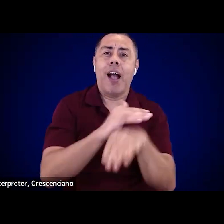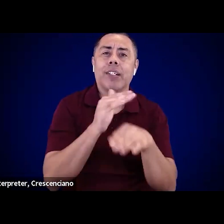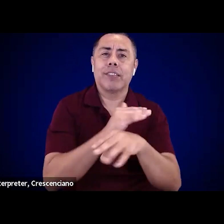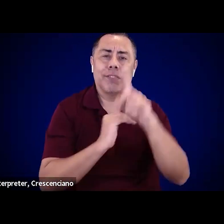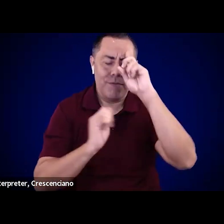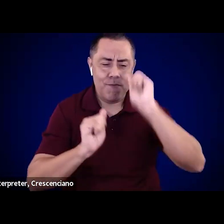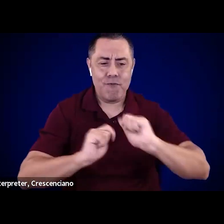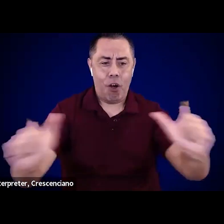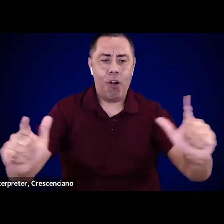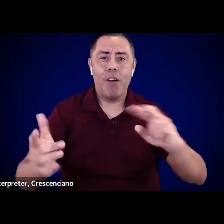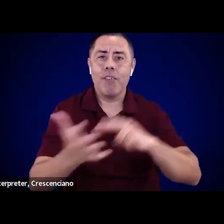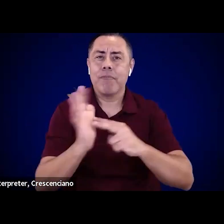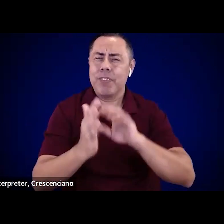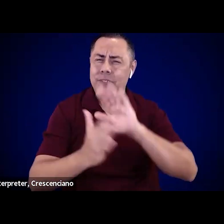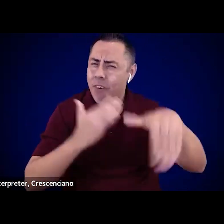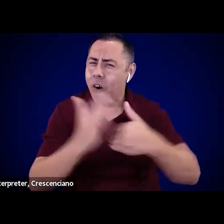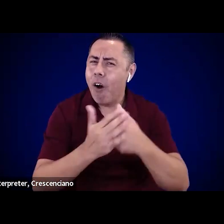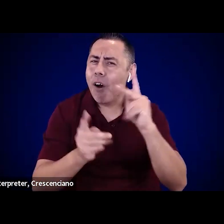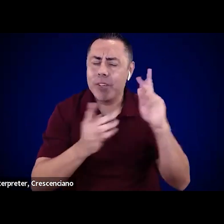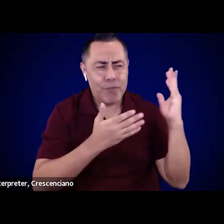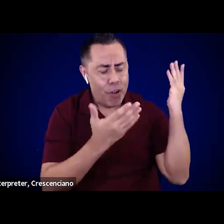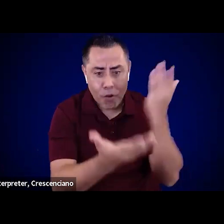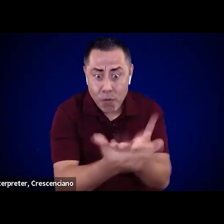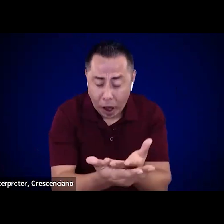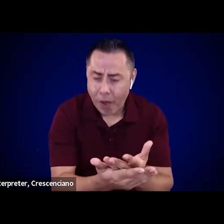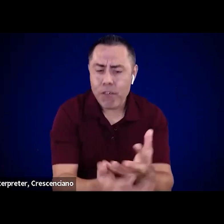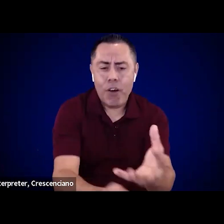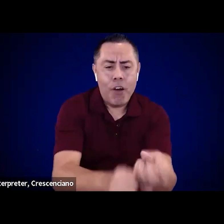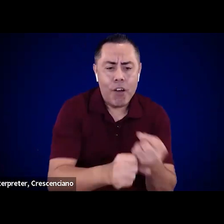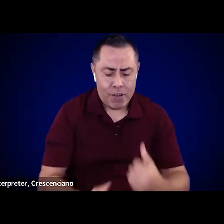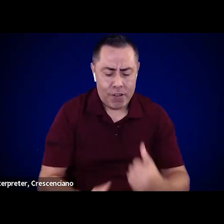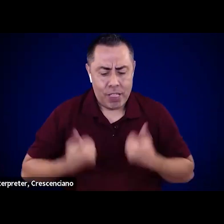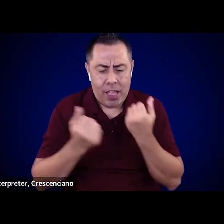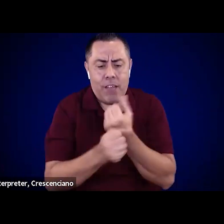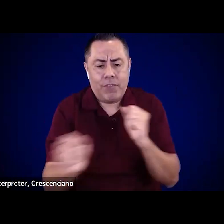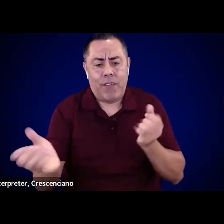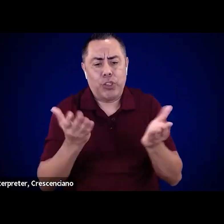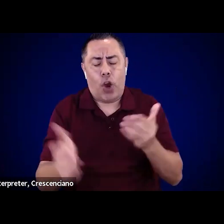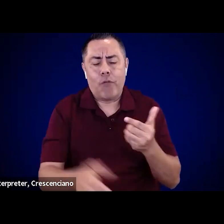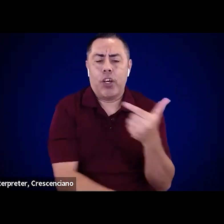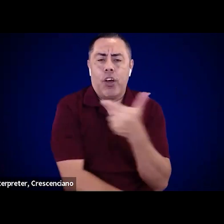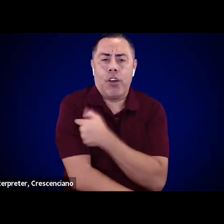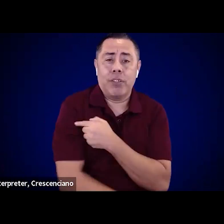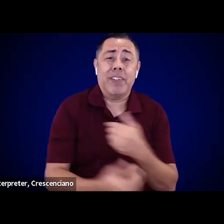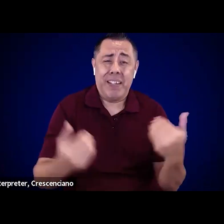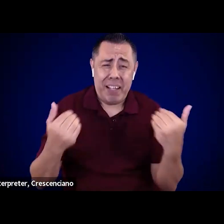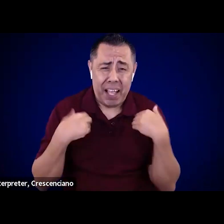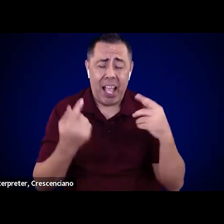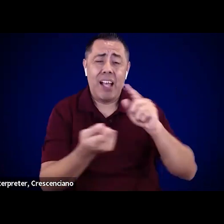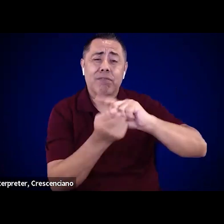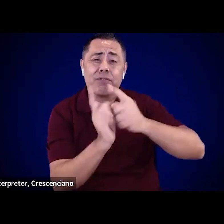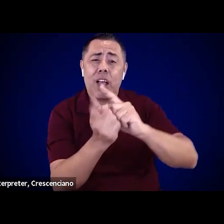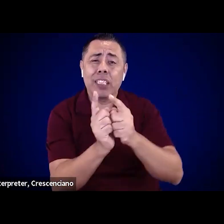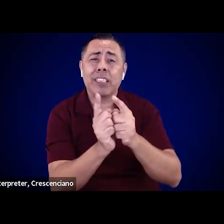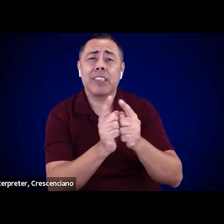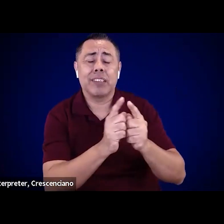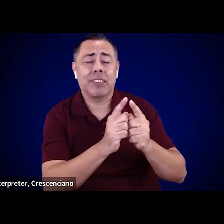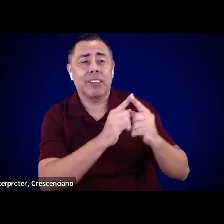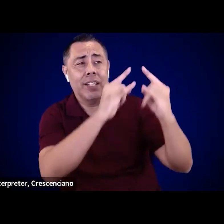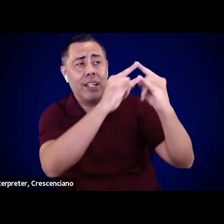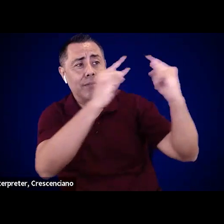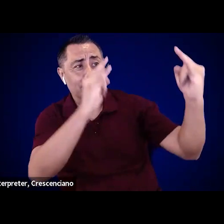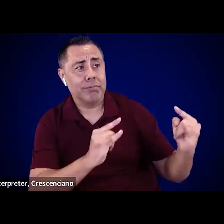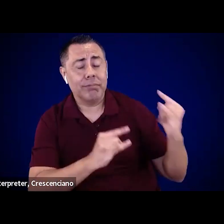services we were providing. And a translation tent was set up next to the vaccination areas, and whenever a constituent